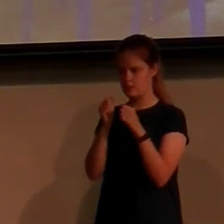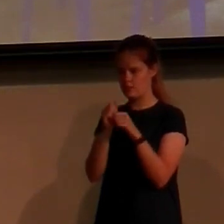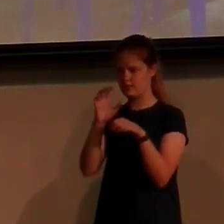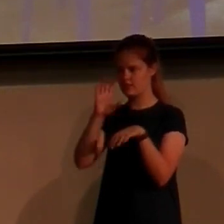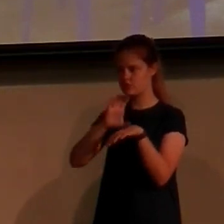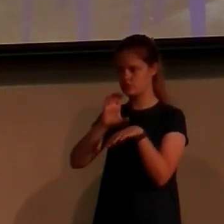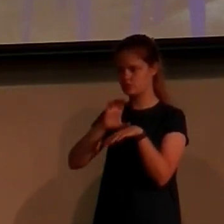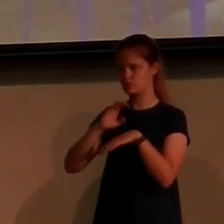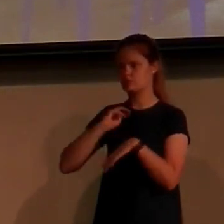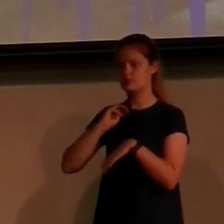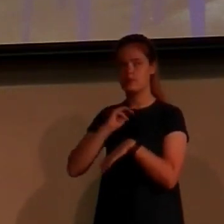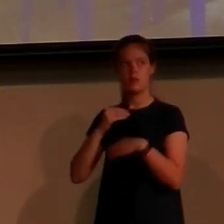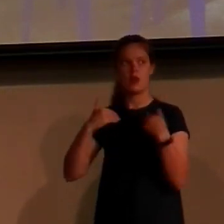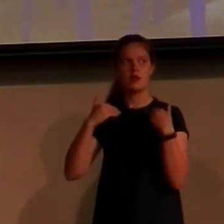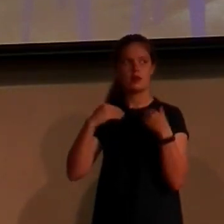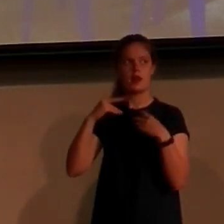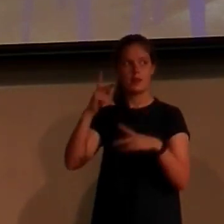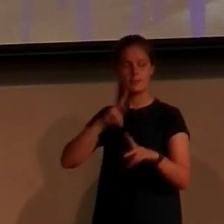attended so we can